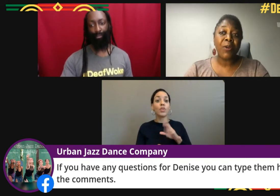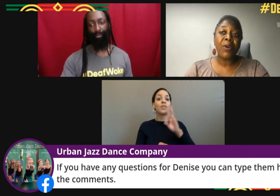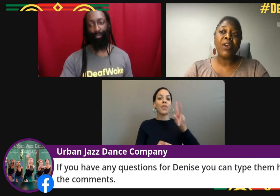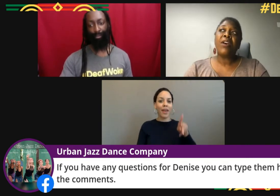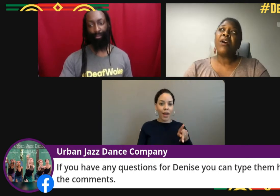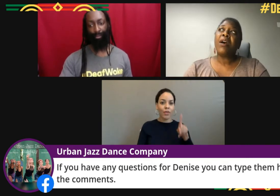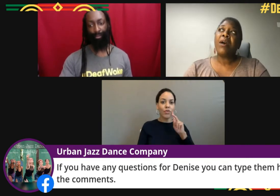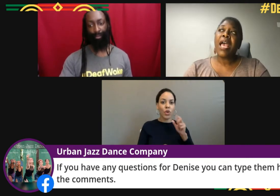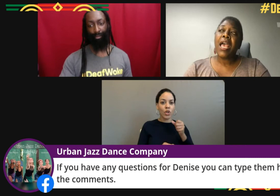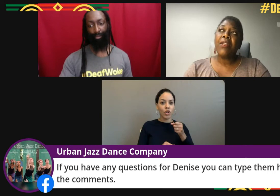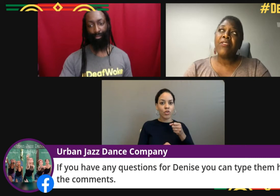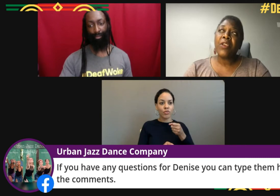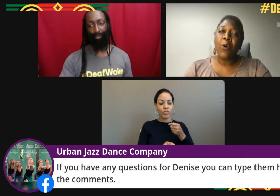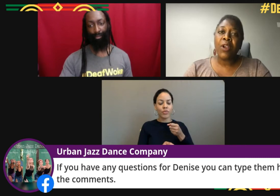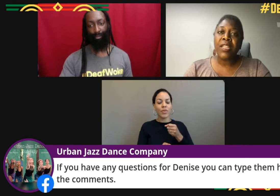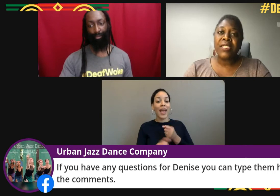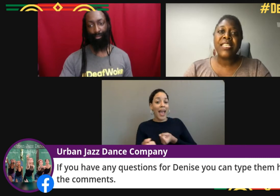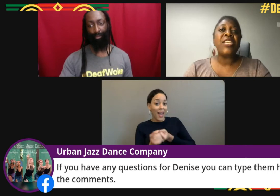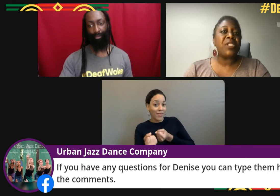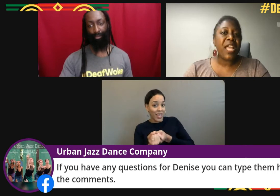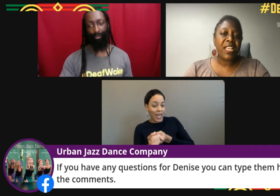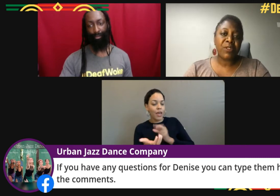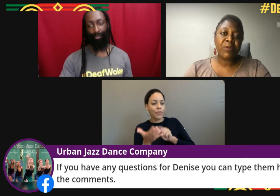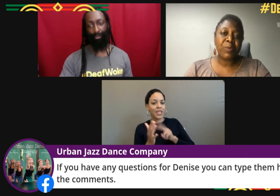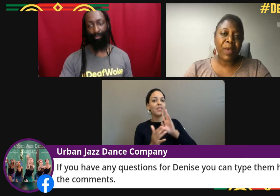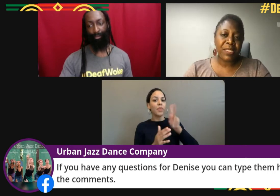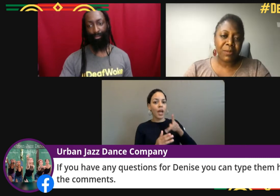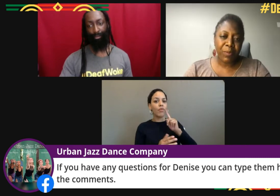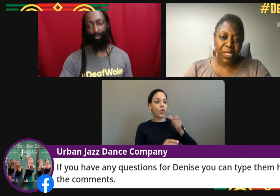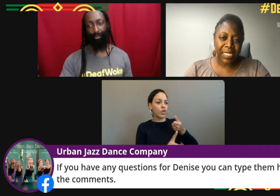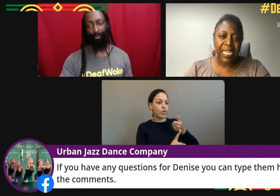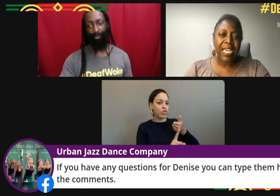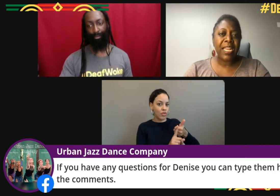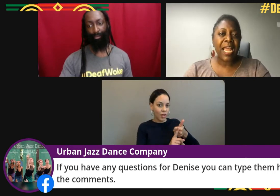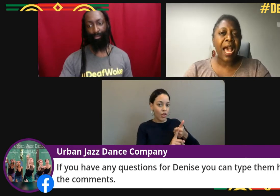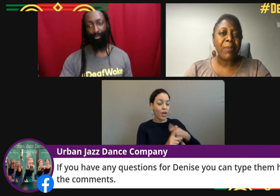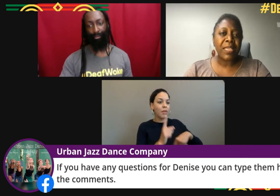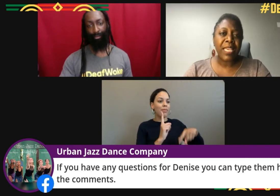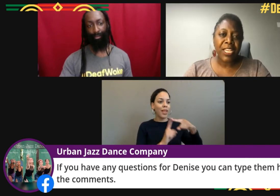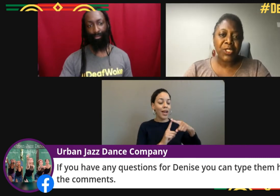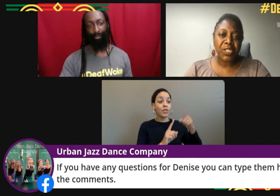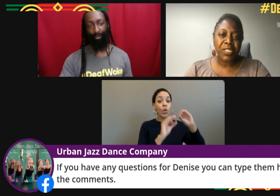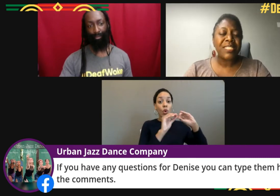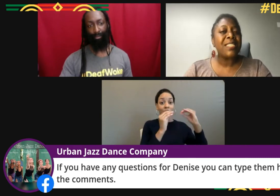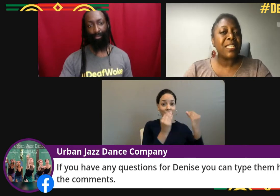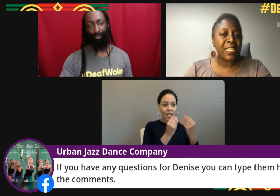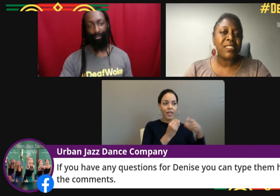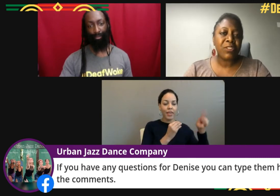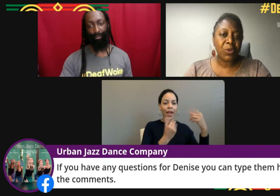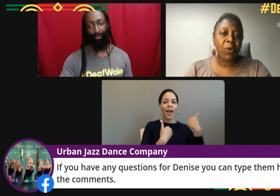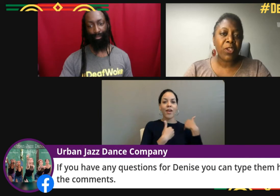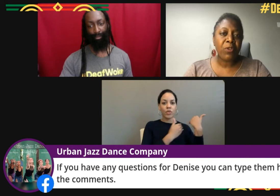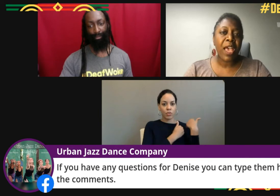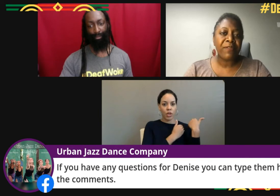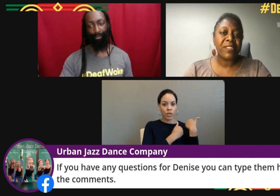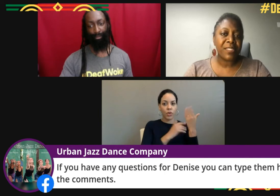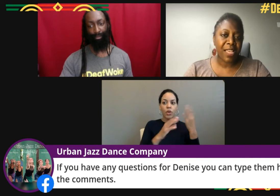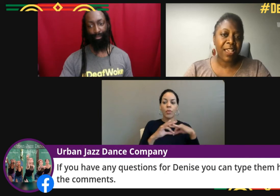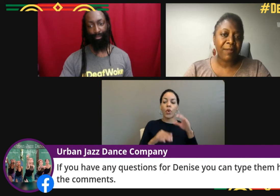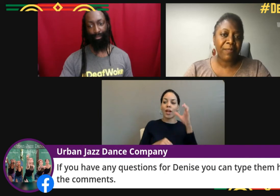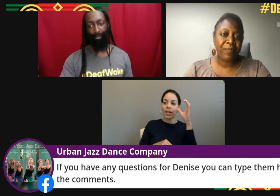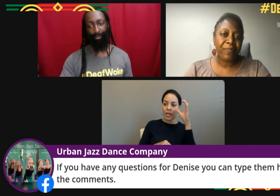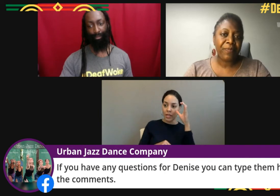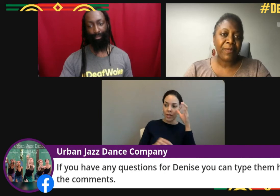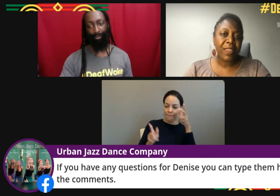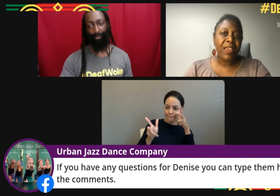also the organization has a responsibility and an obligation to listen to what you have to